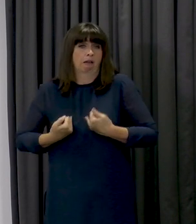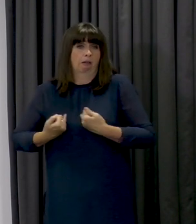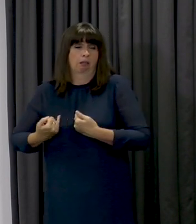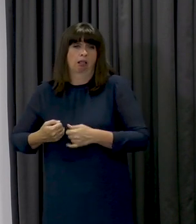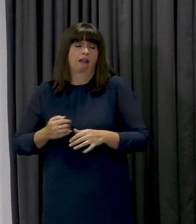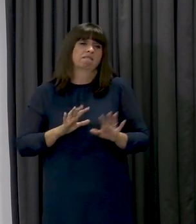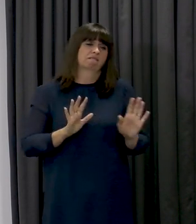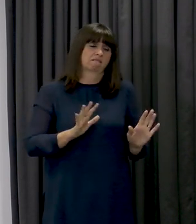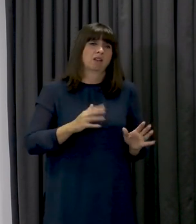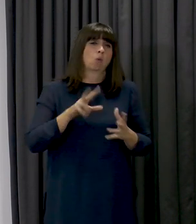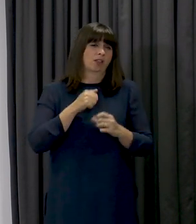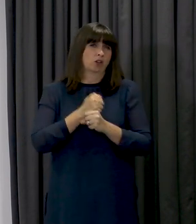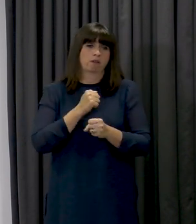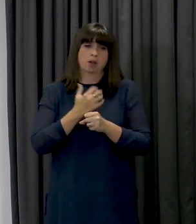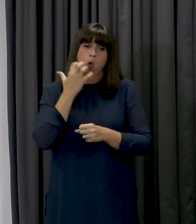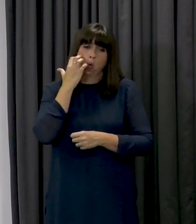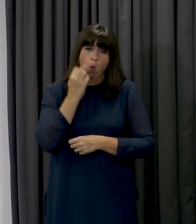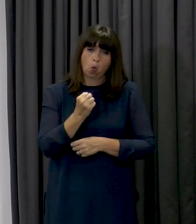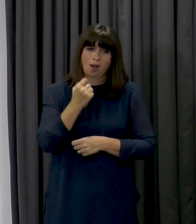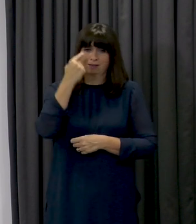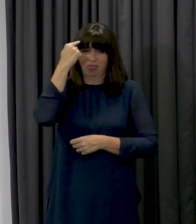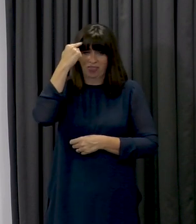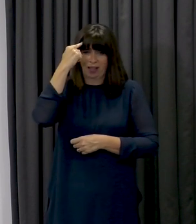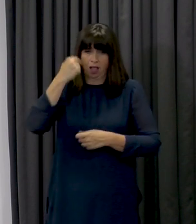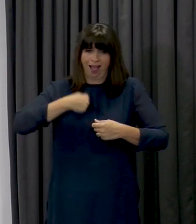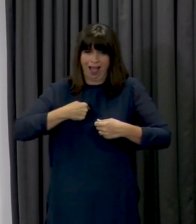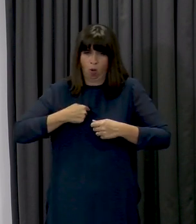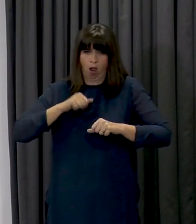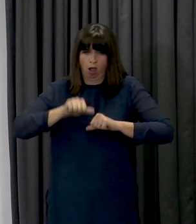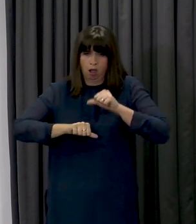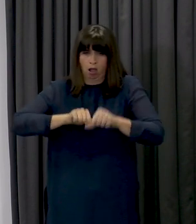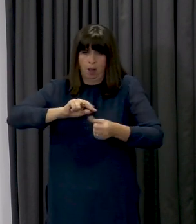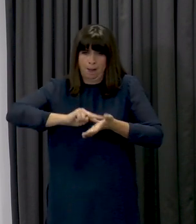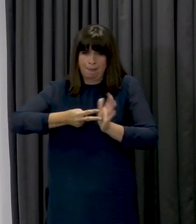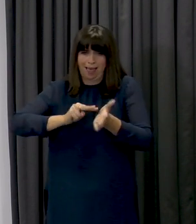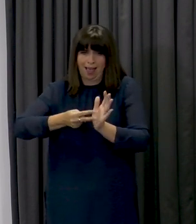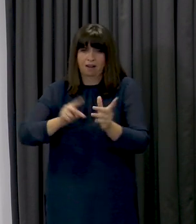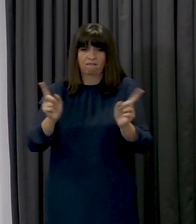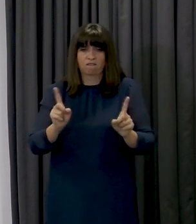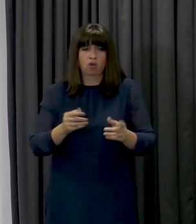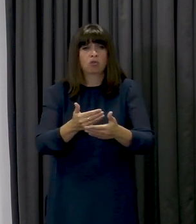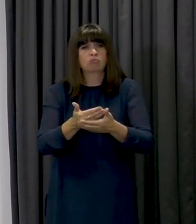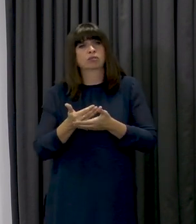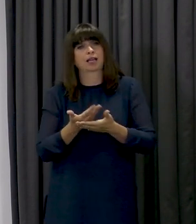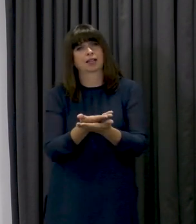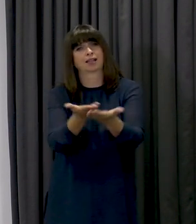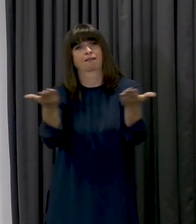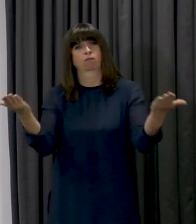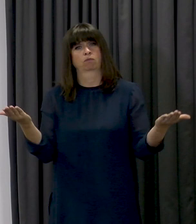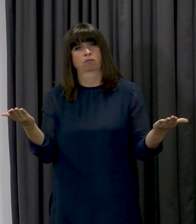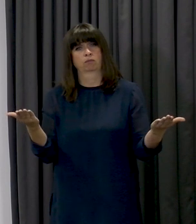has always been focused in the actions we take and doing our very best to protect you and others from this